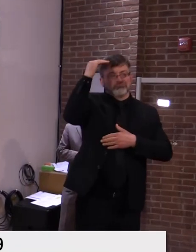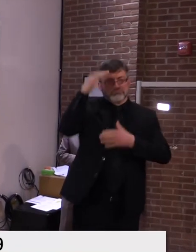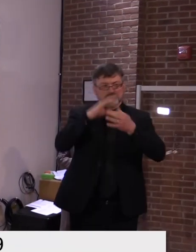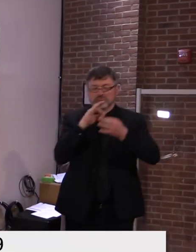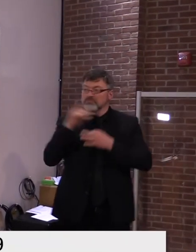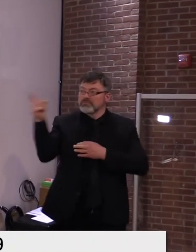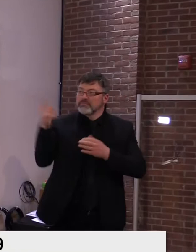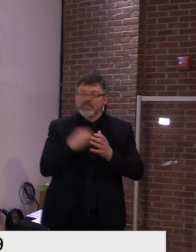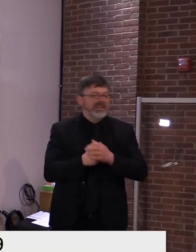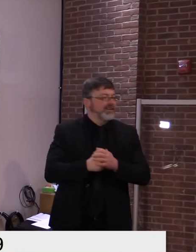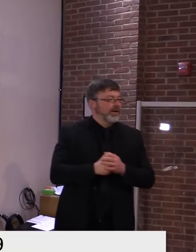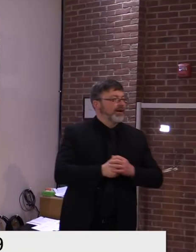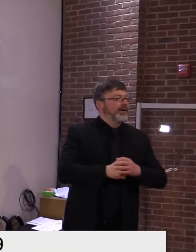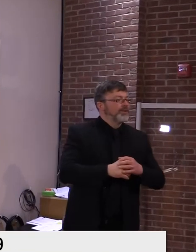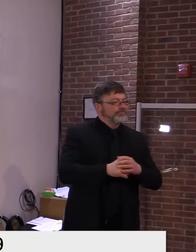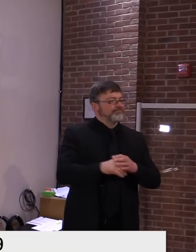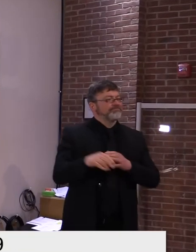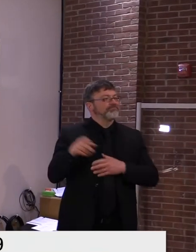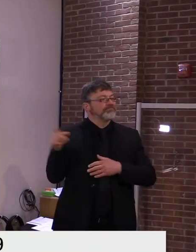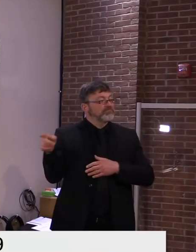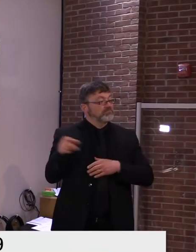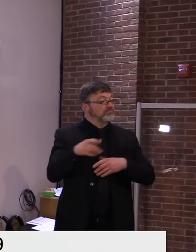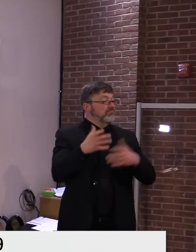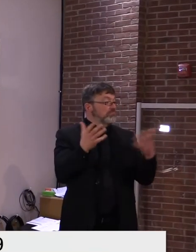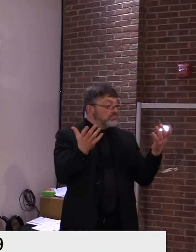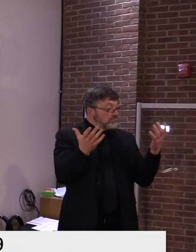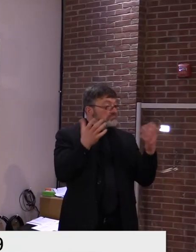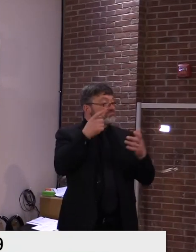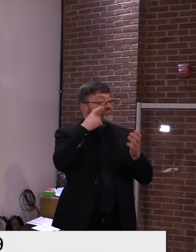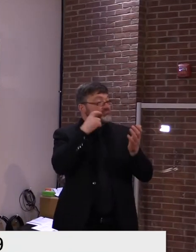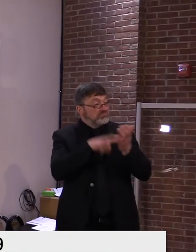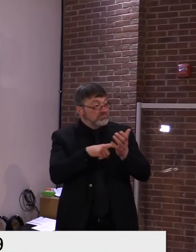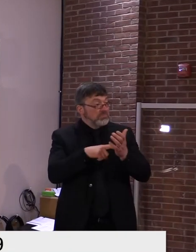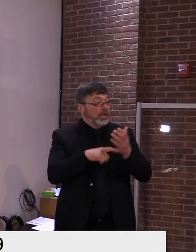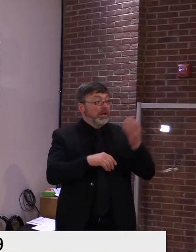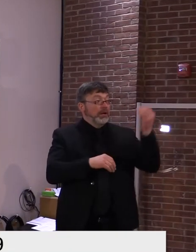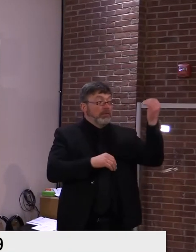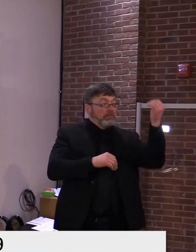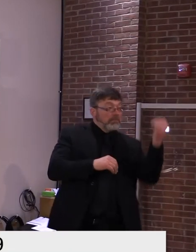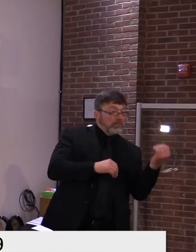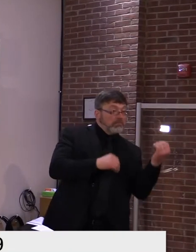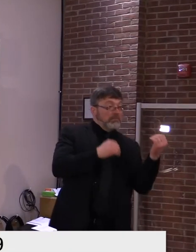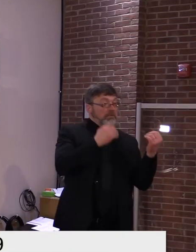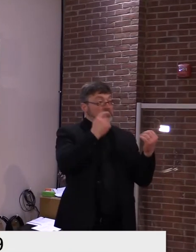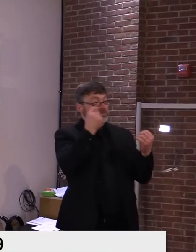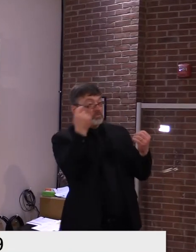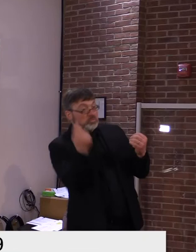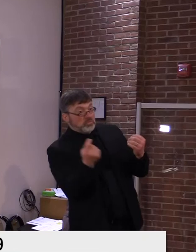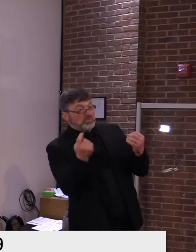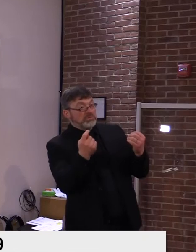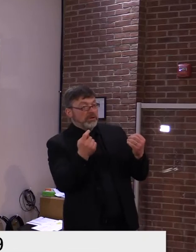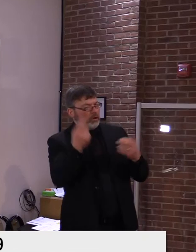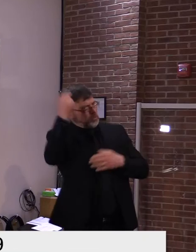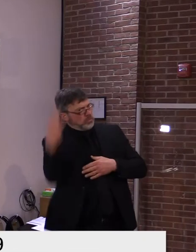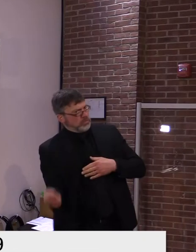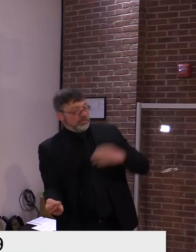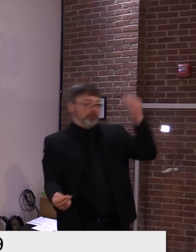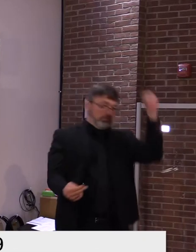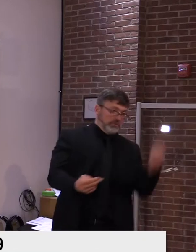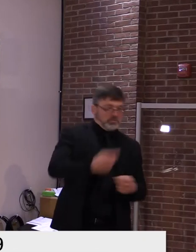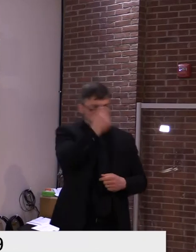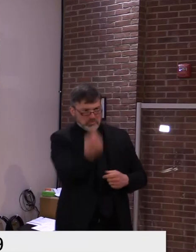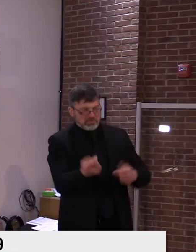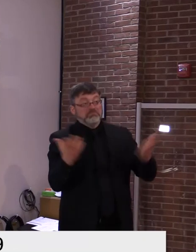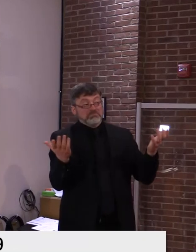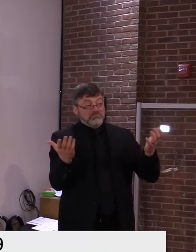Yeah, Avery, you've probably also noted that Mondays and Tuesdays are usually more